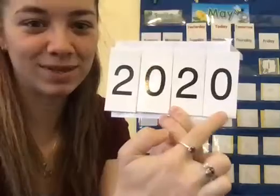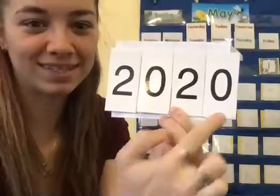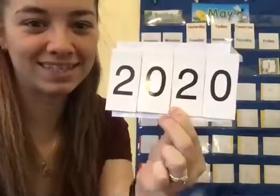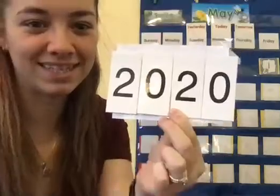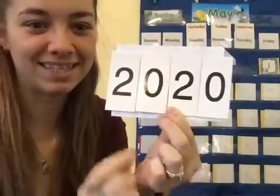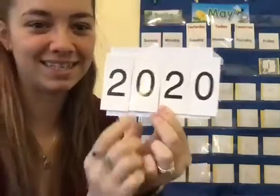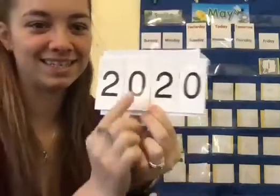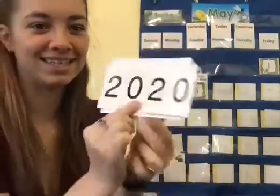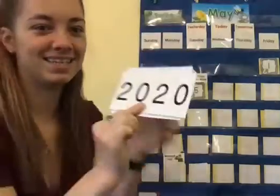2020.